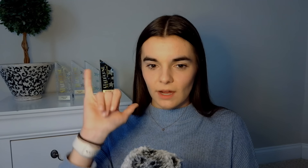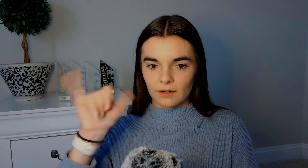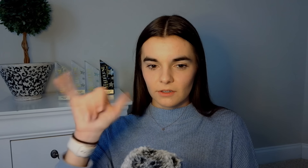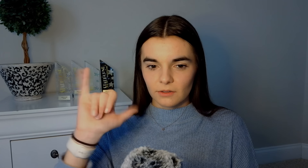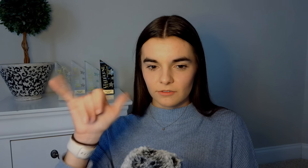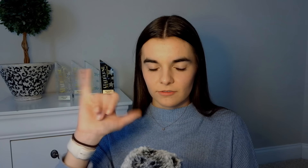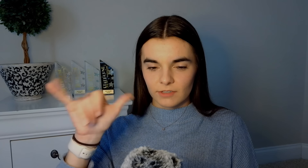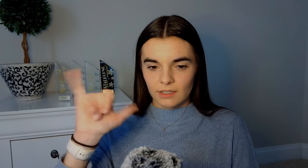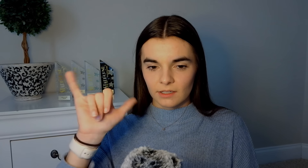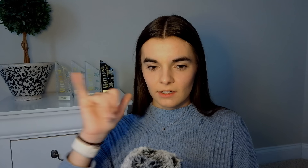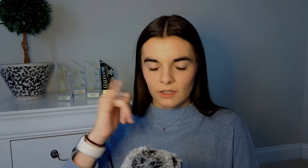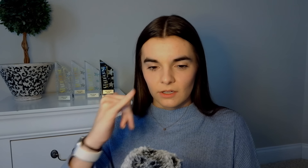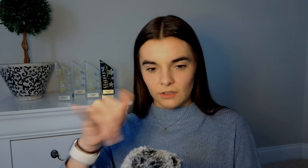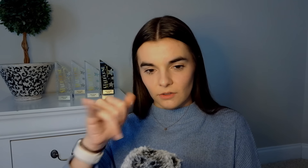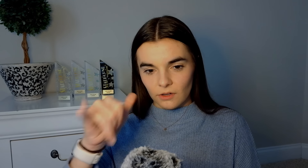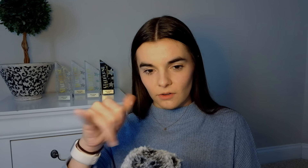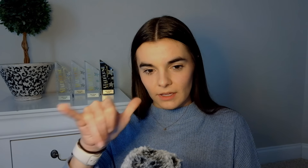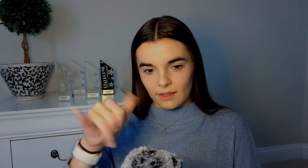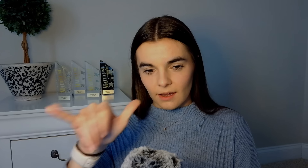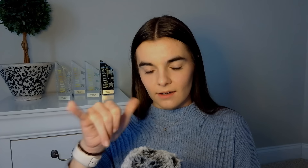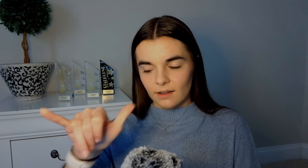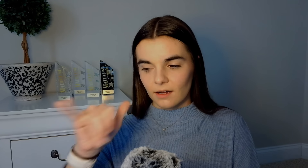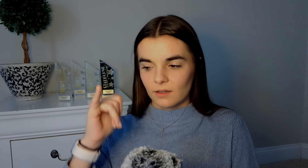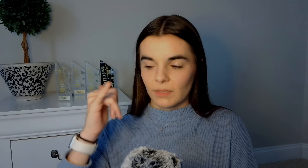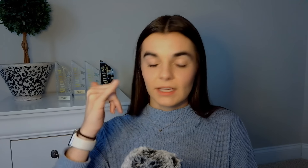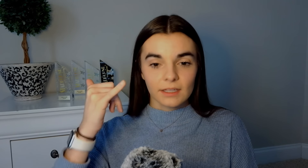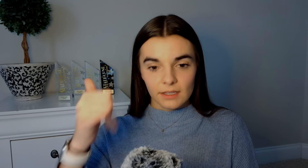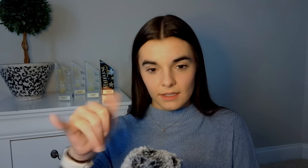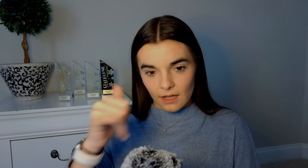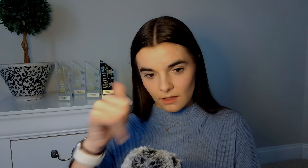don't know if you can go like that. Yellow.